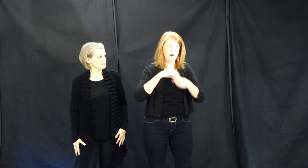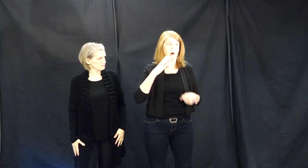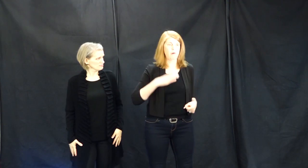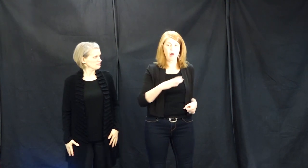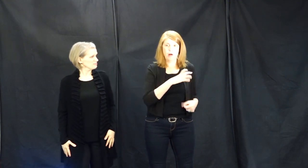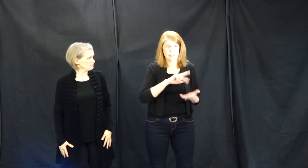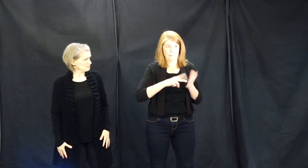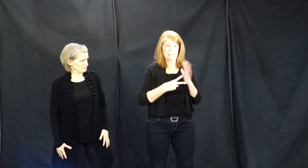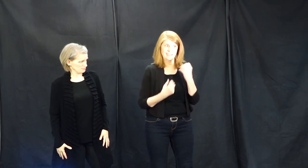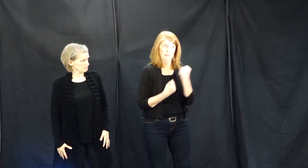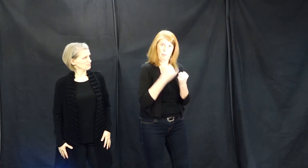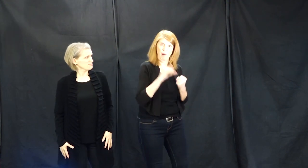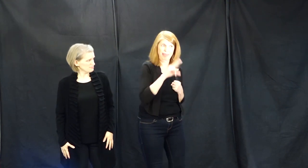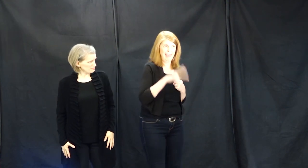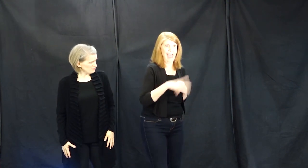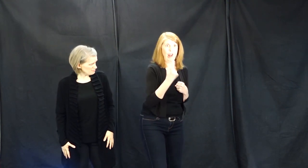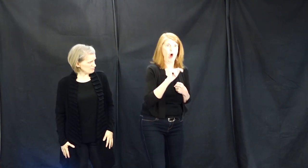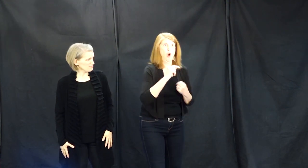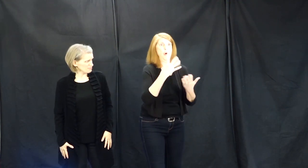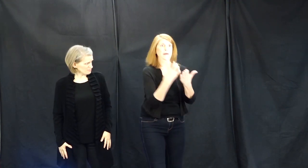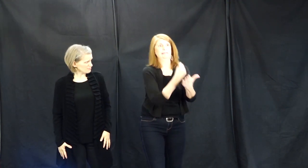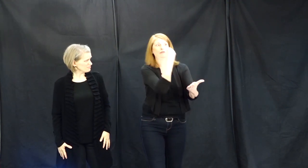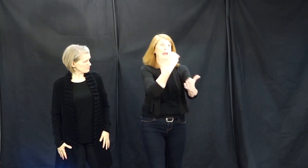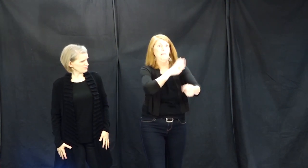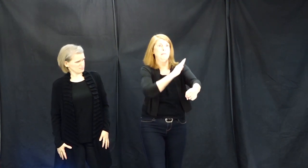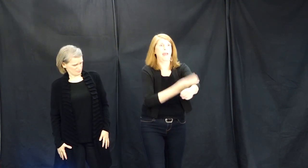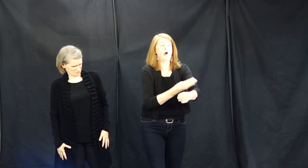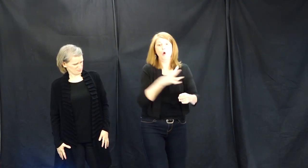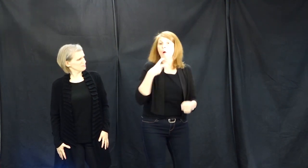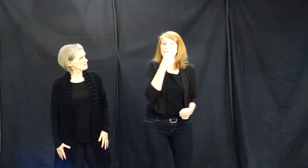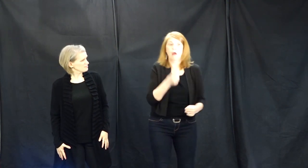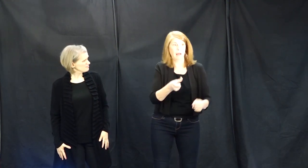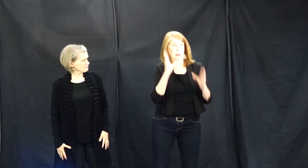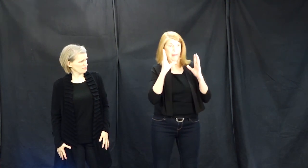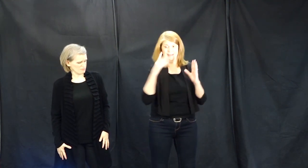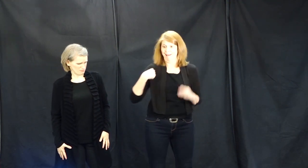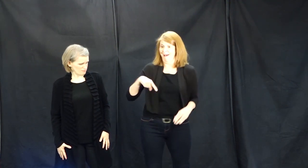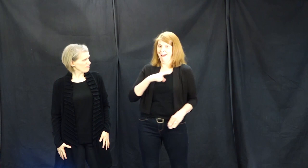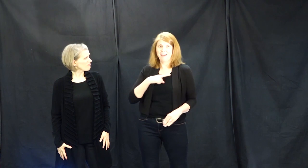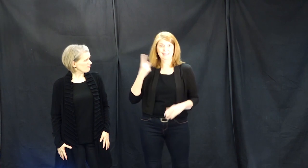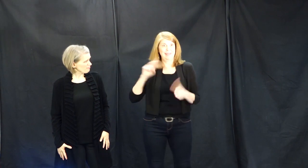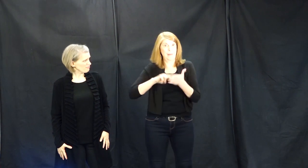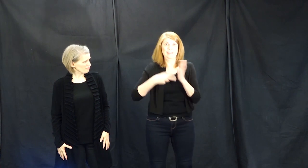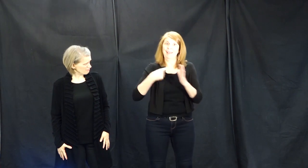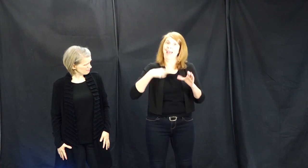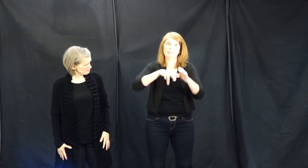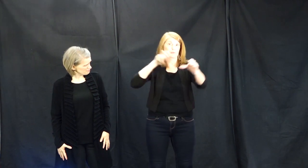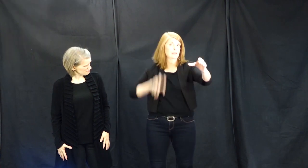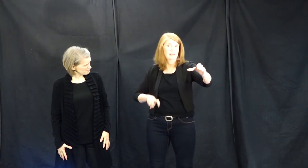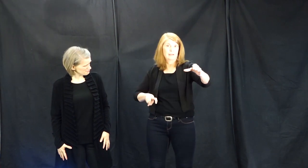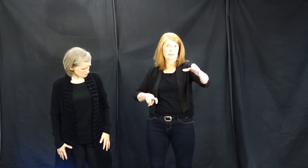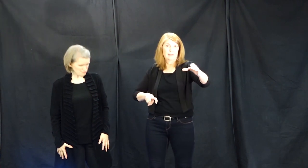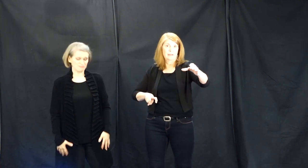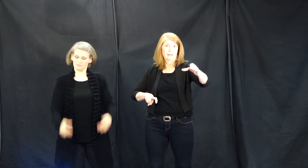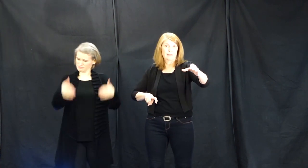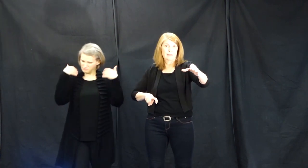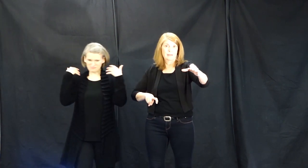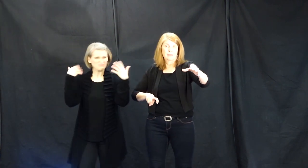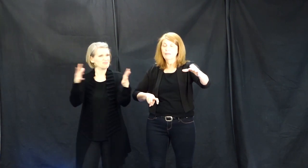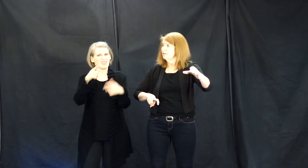complicit in watching him grabbing at power and kissing. If Washington isn't gonna listen to disciplined dissidents, this is the difference. This kid is out. Oh, this immigrant